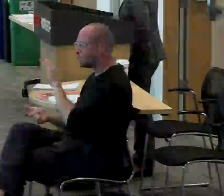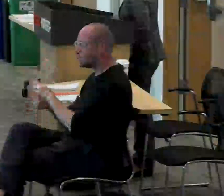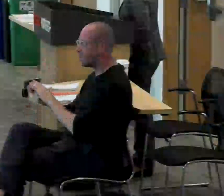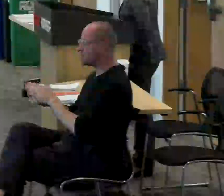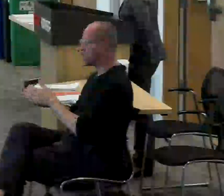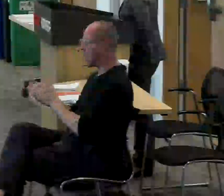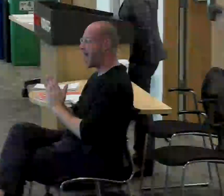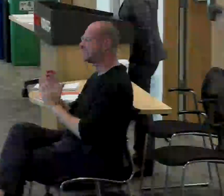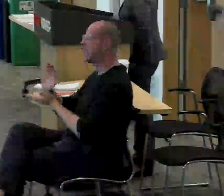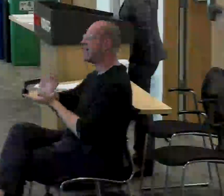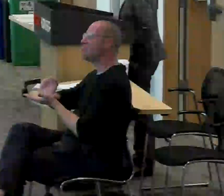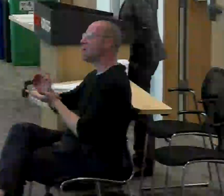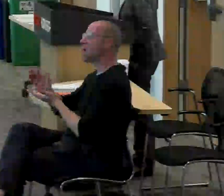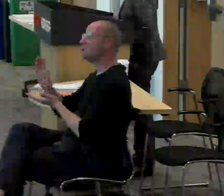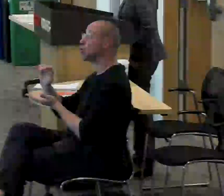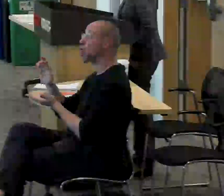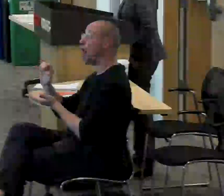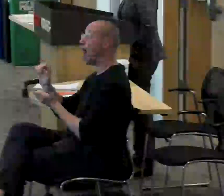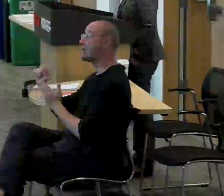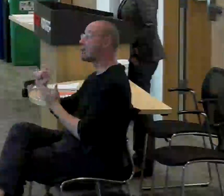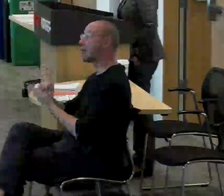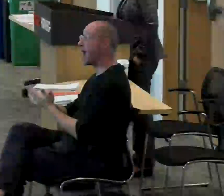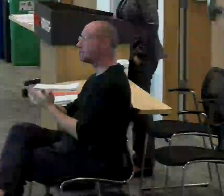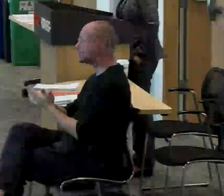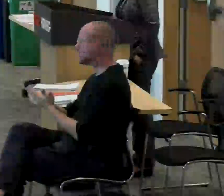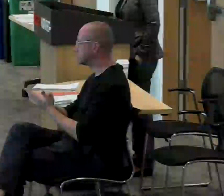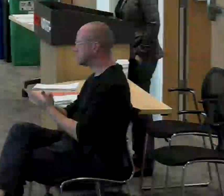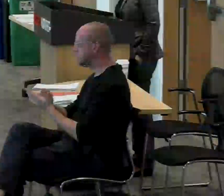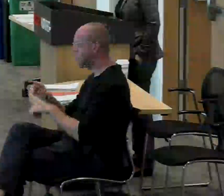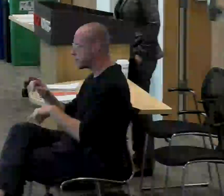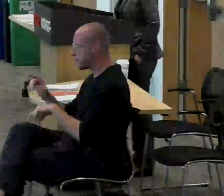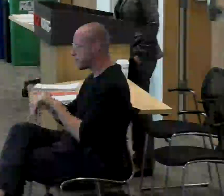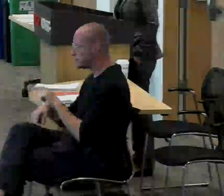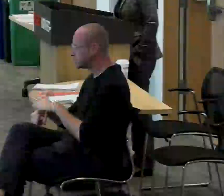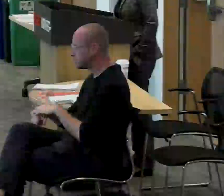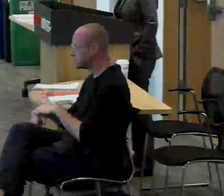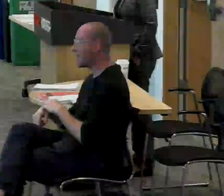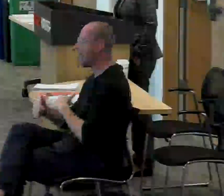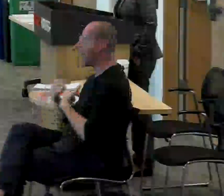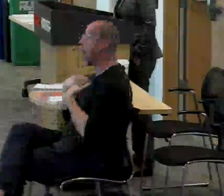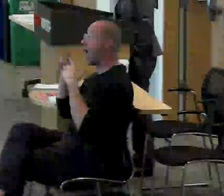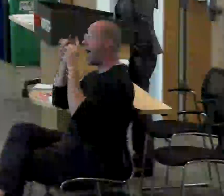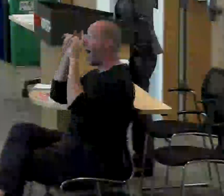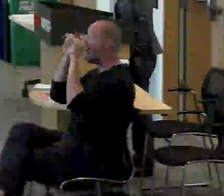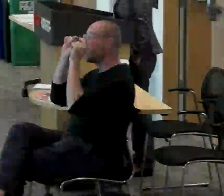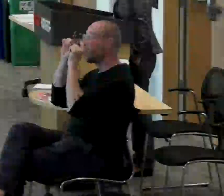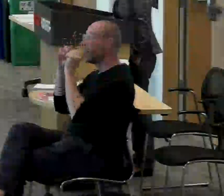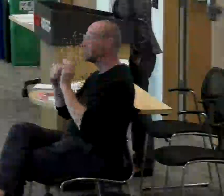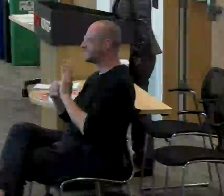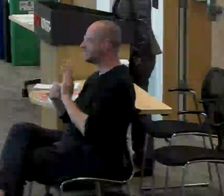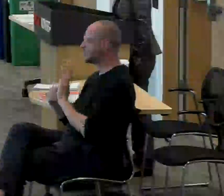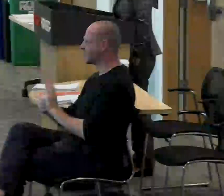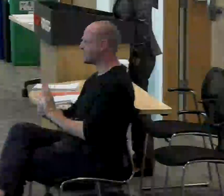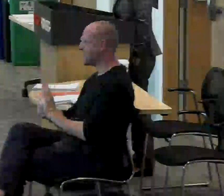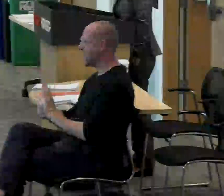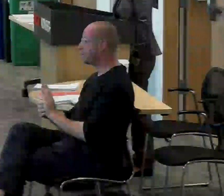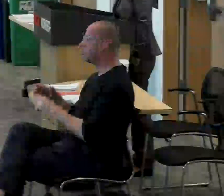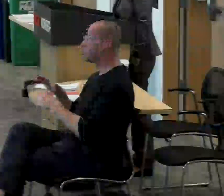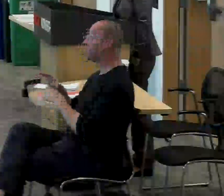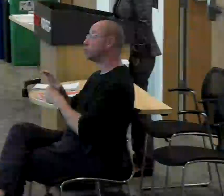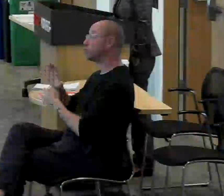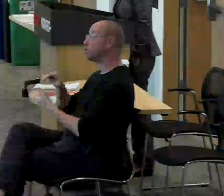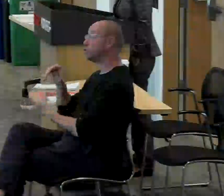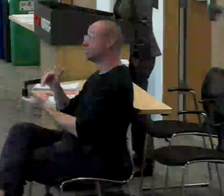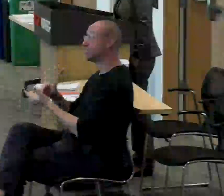they will give you for something. I used glasses as an example because sometimes regional centers will help families